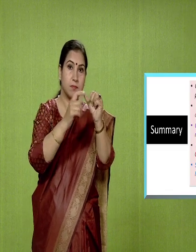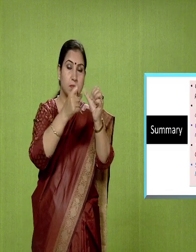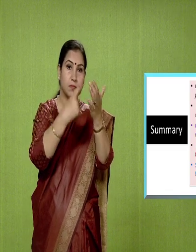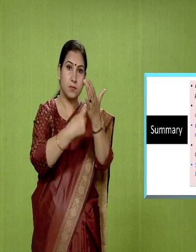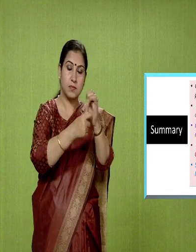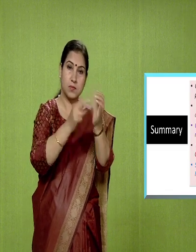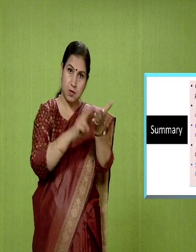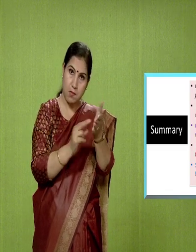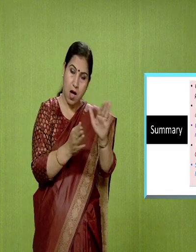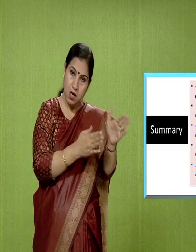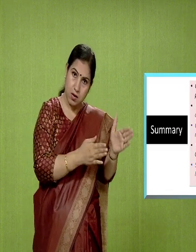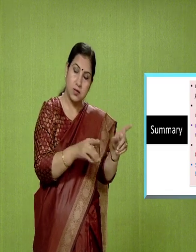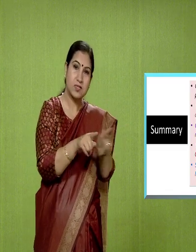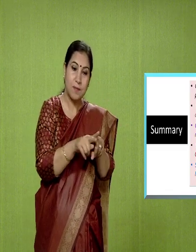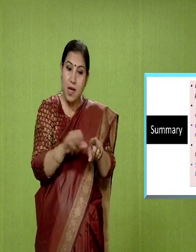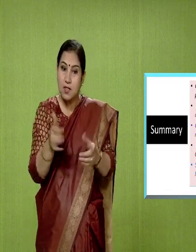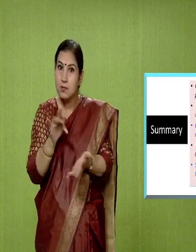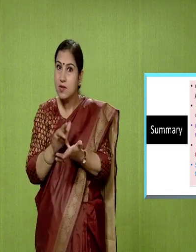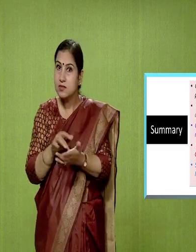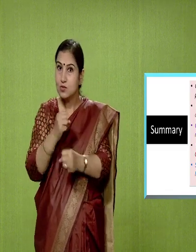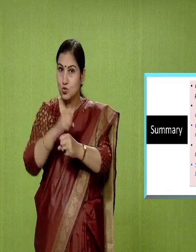and Kheda movements.